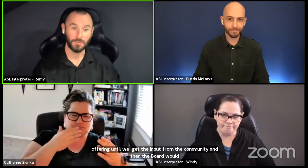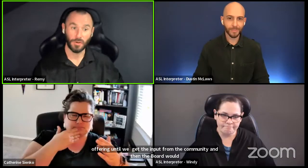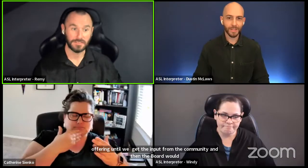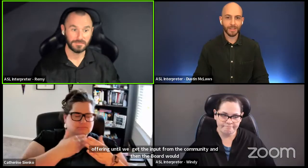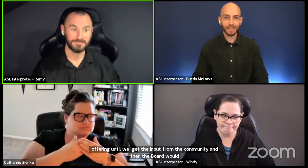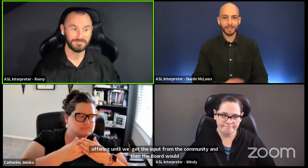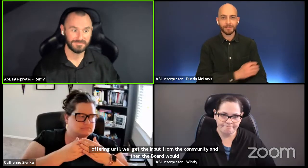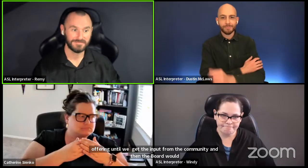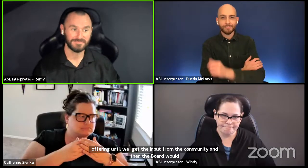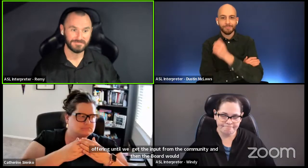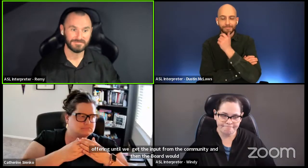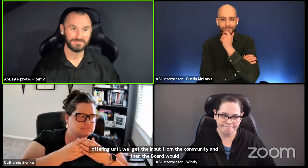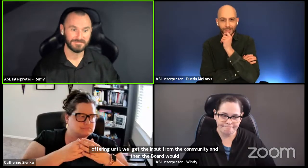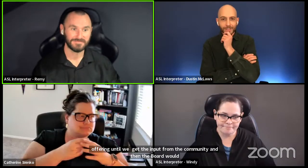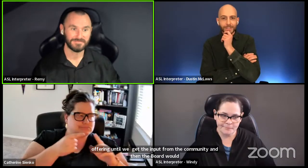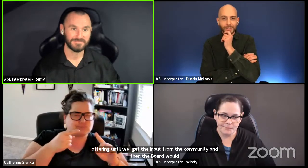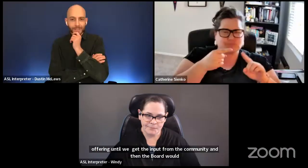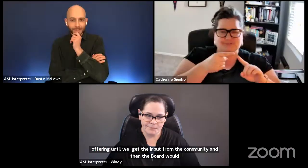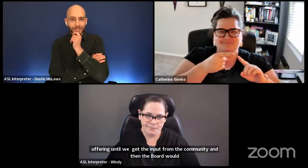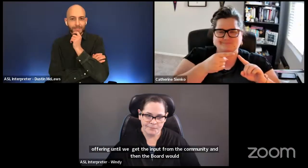Yeah, good point.